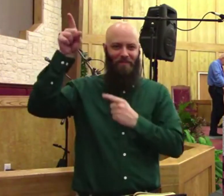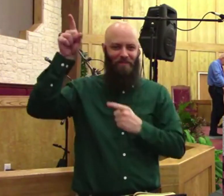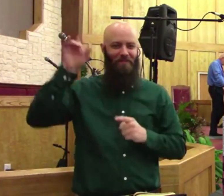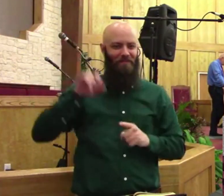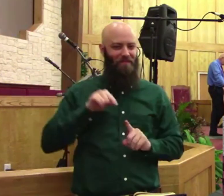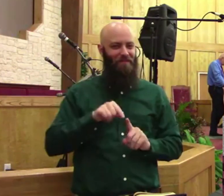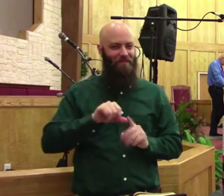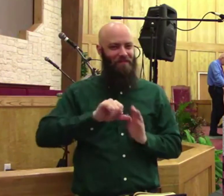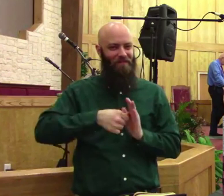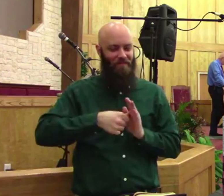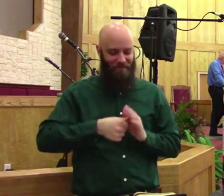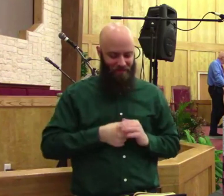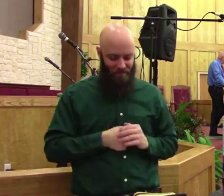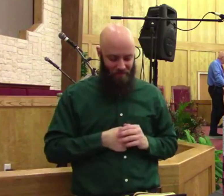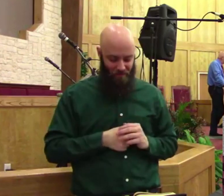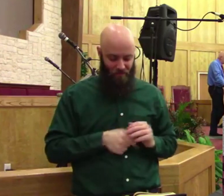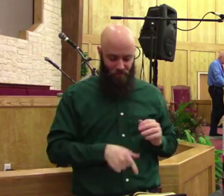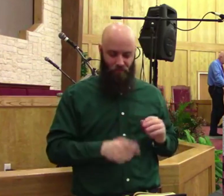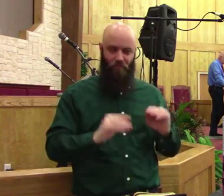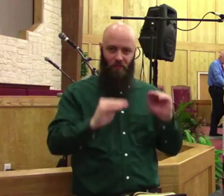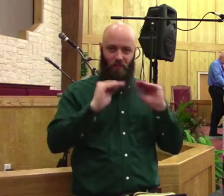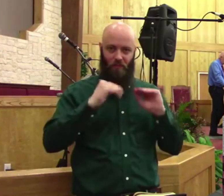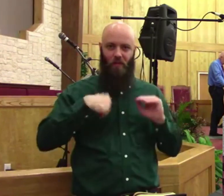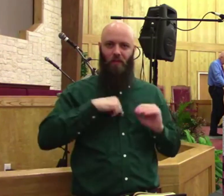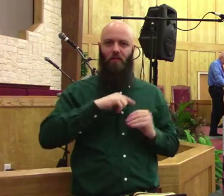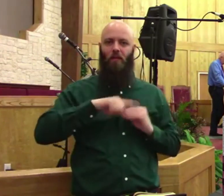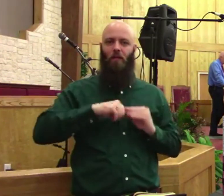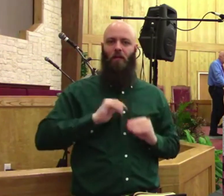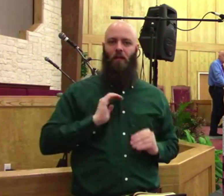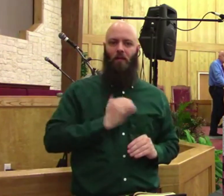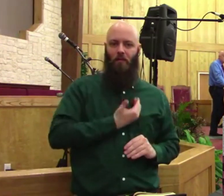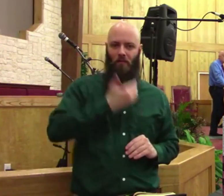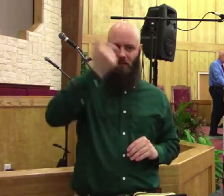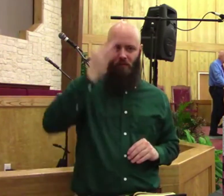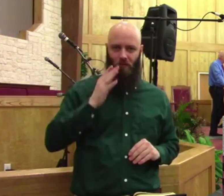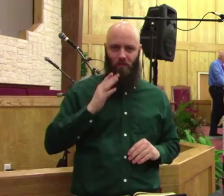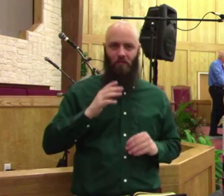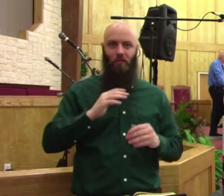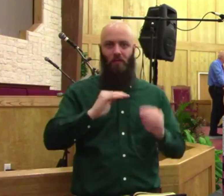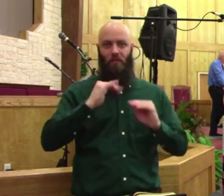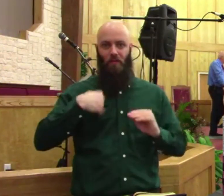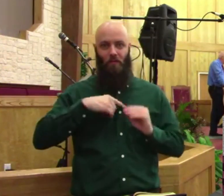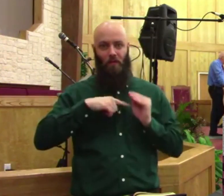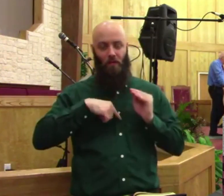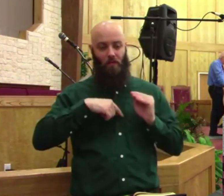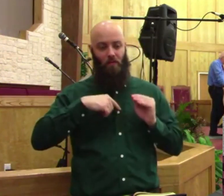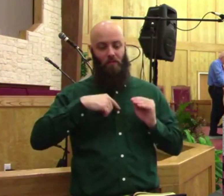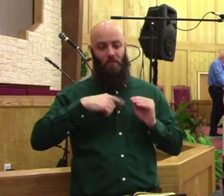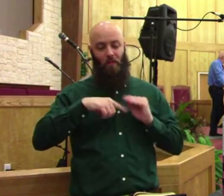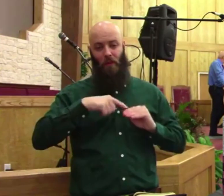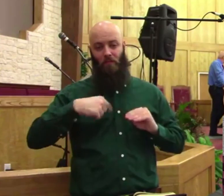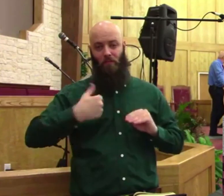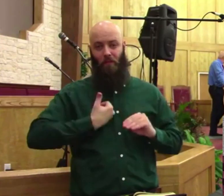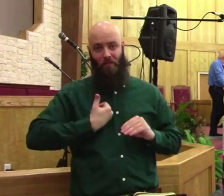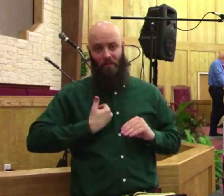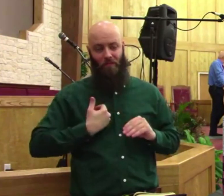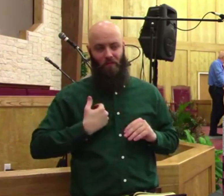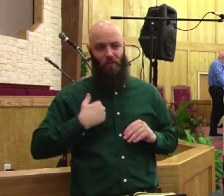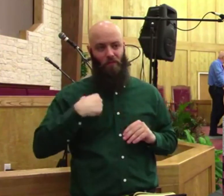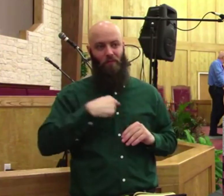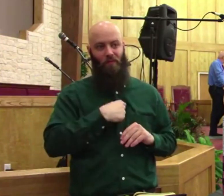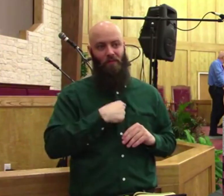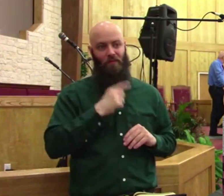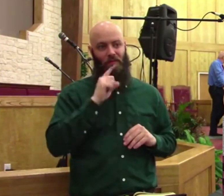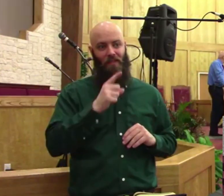to teach us about our God, about ourselves. We see that we're really little